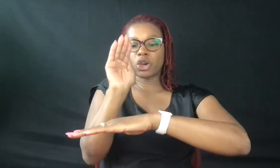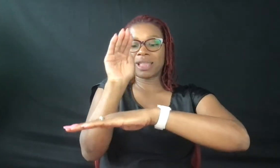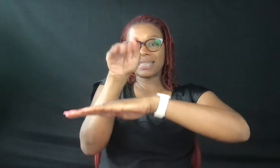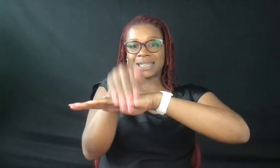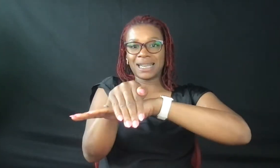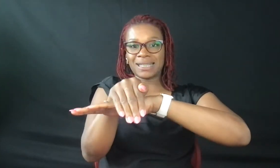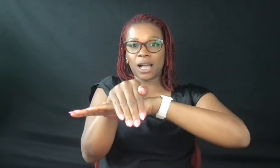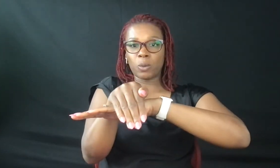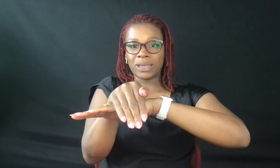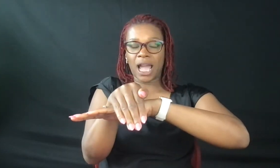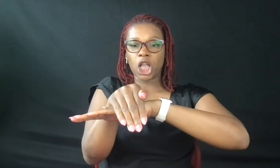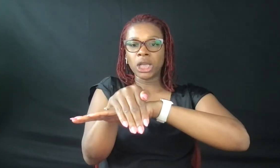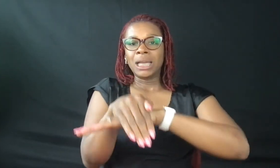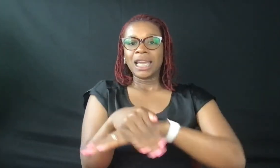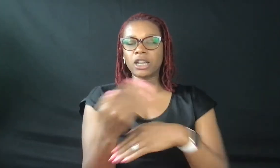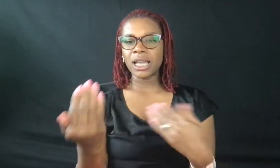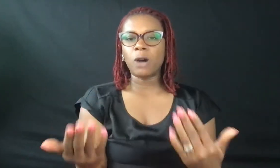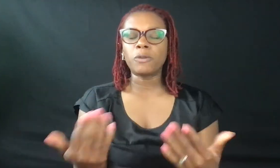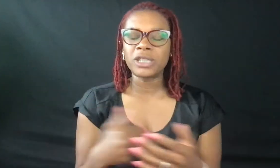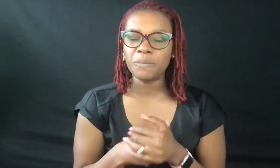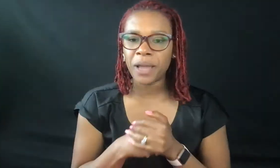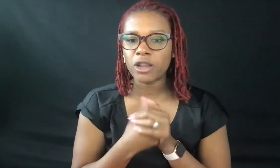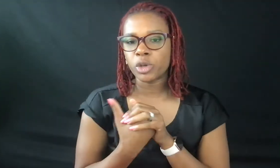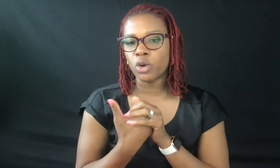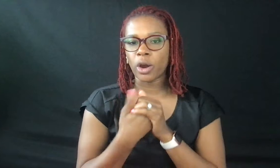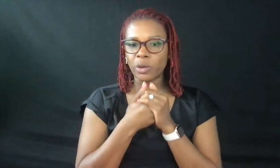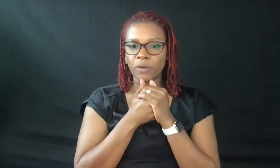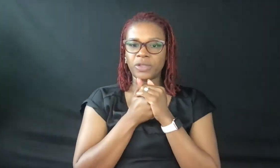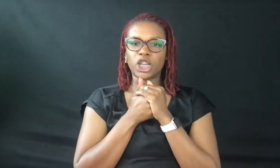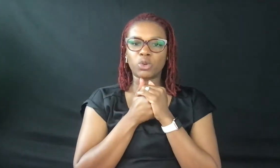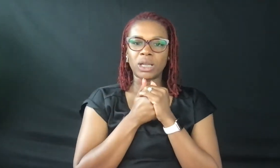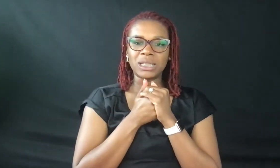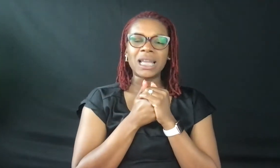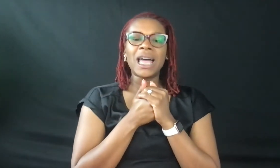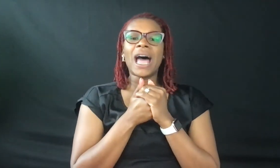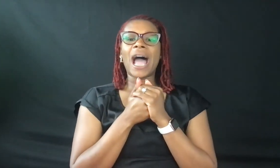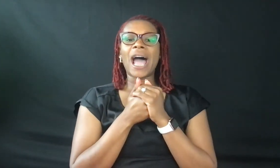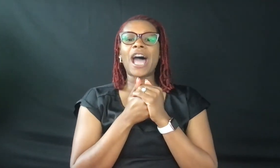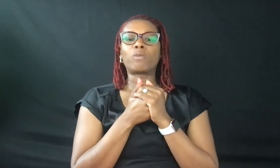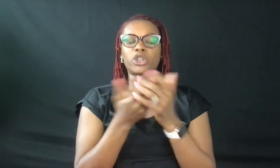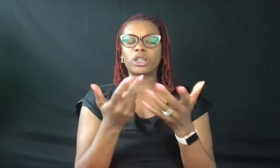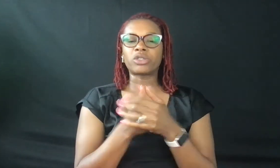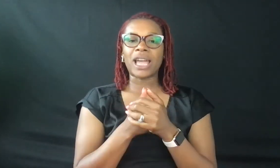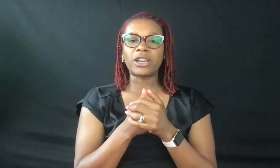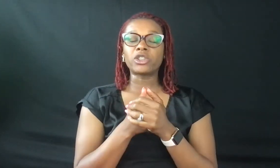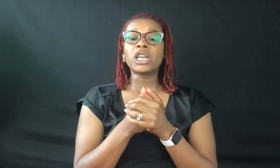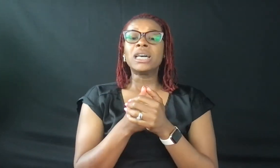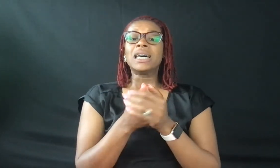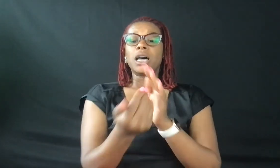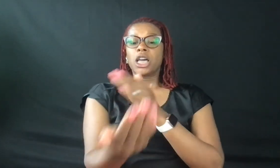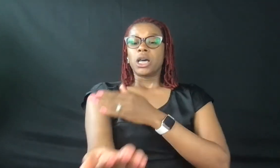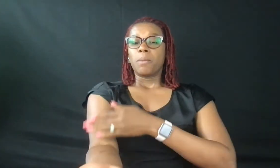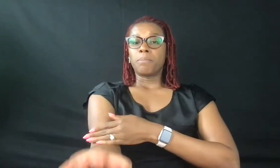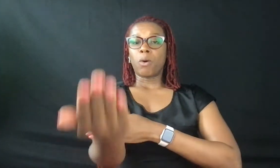that the sun has now went down. Here's a helpful tip, parents, when you're working with the little ones, with your little signers.